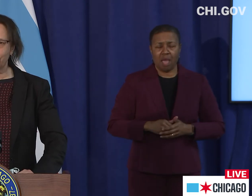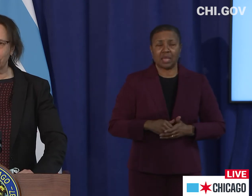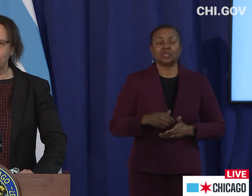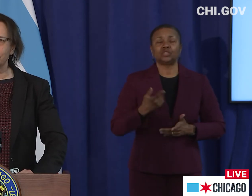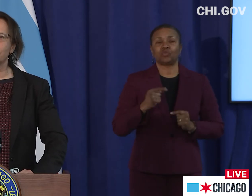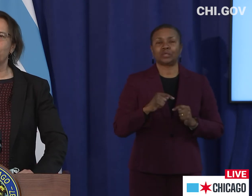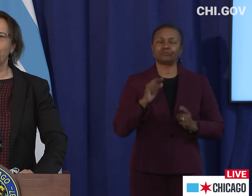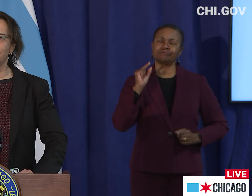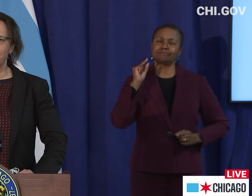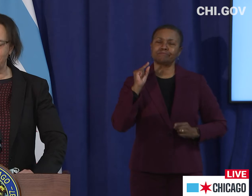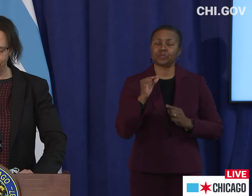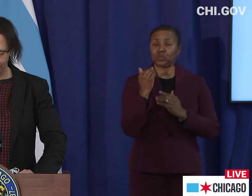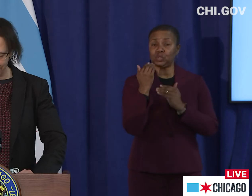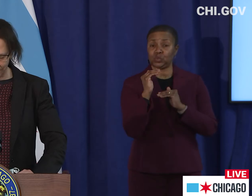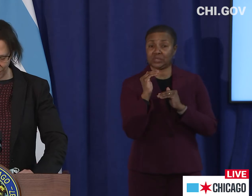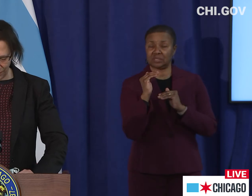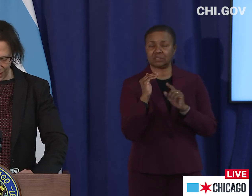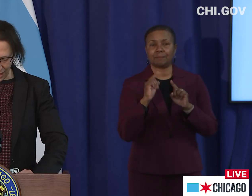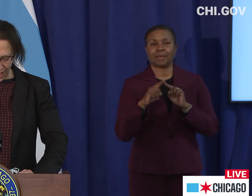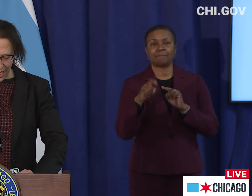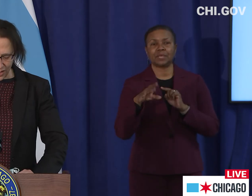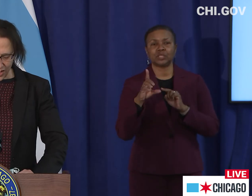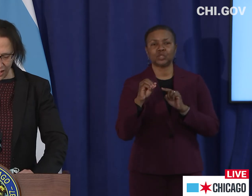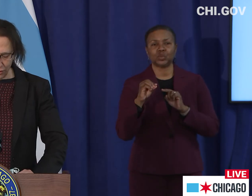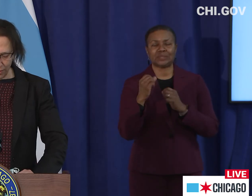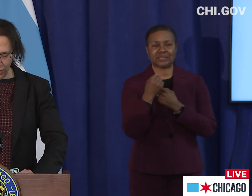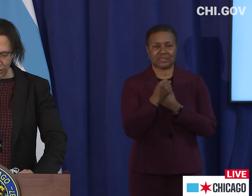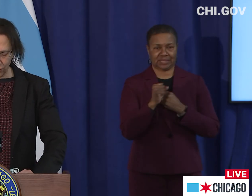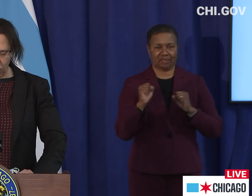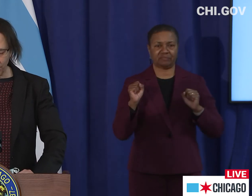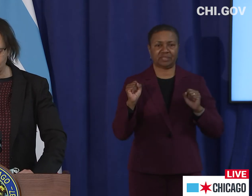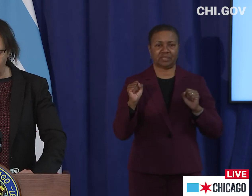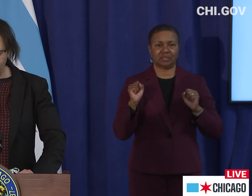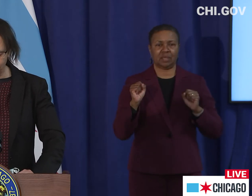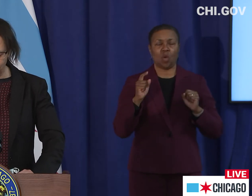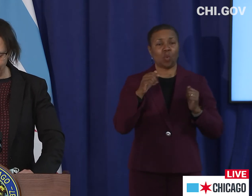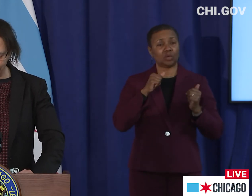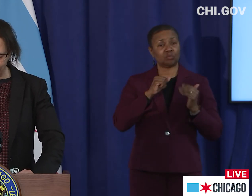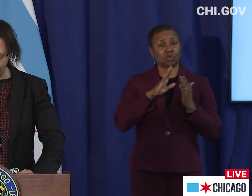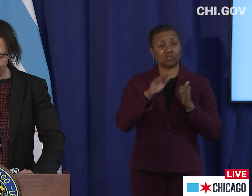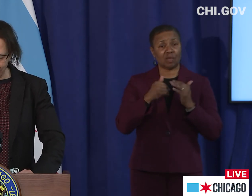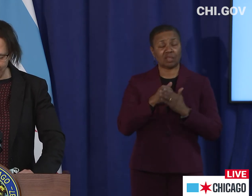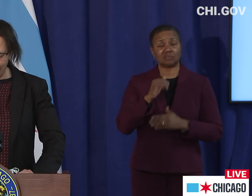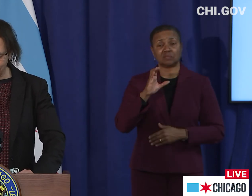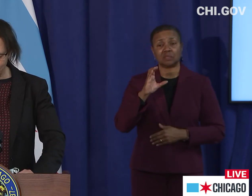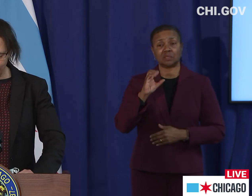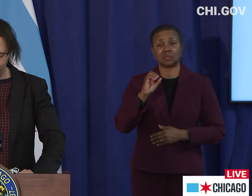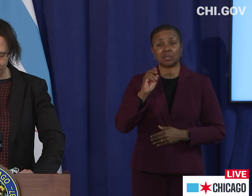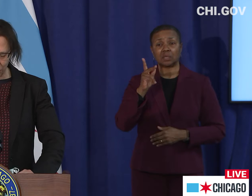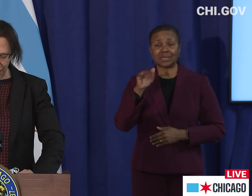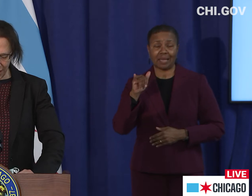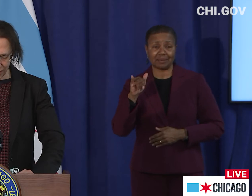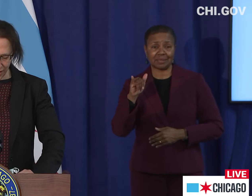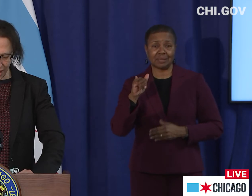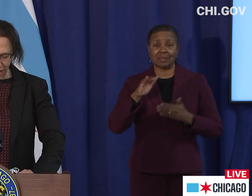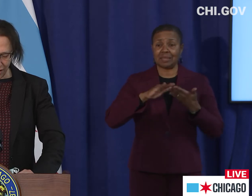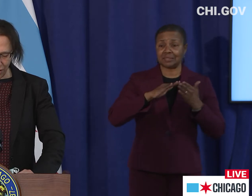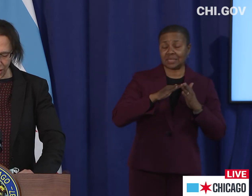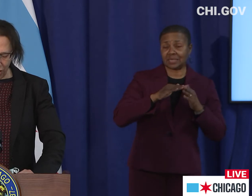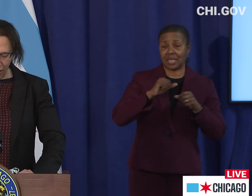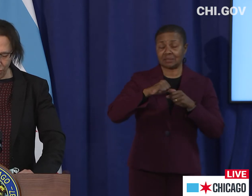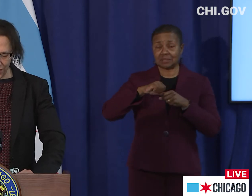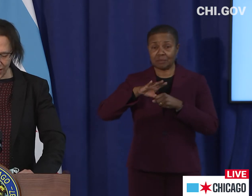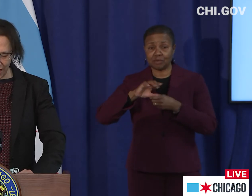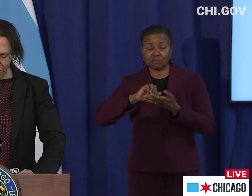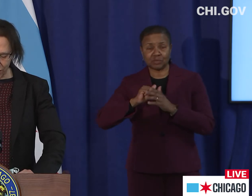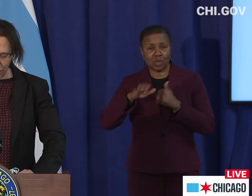loosen restrictions, but safely. A singular approach for almost all of Cook County, the city and the suburbs, means that